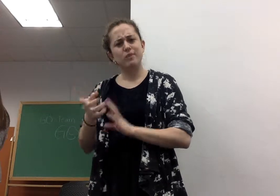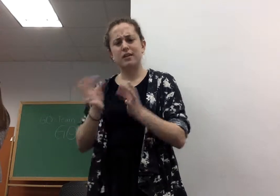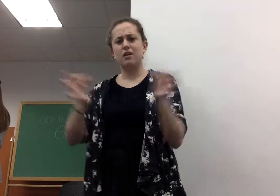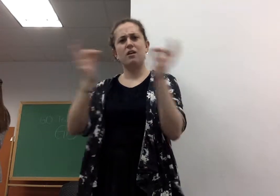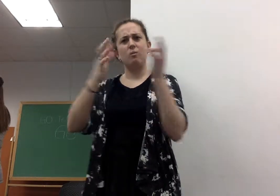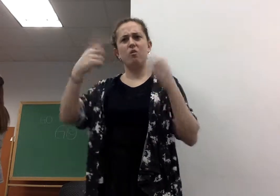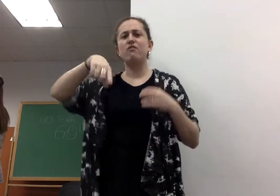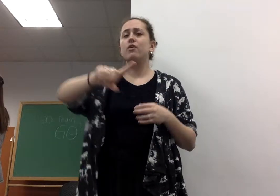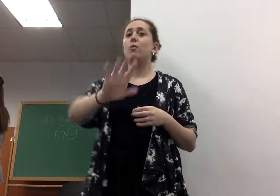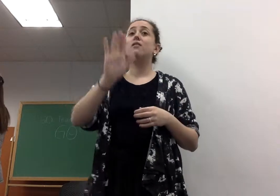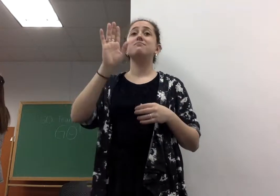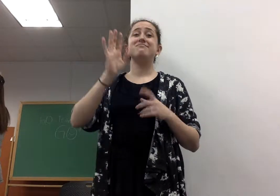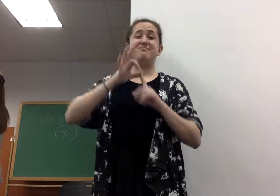you guys get bigger.